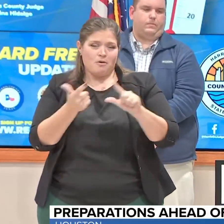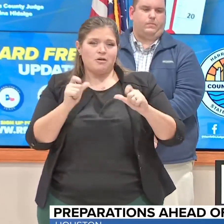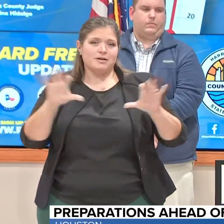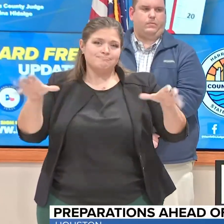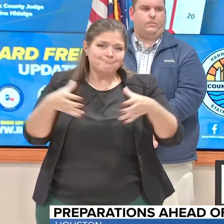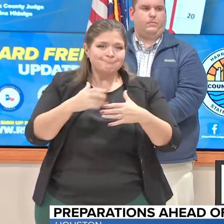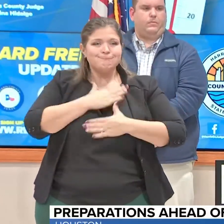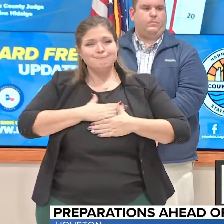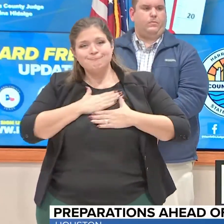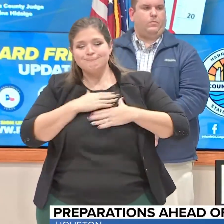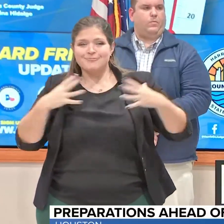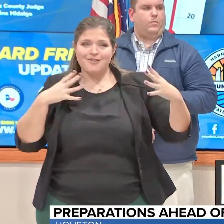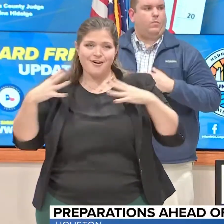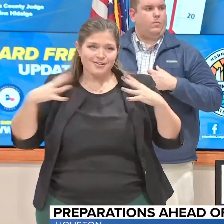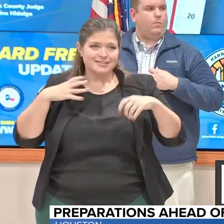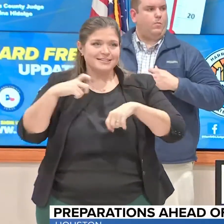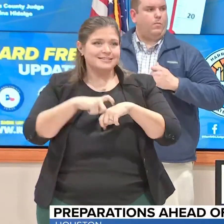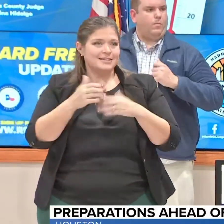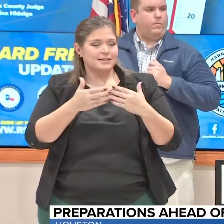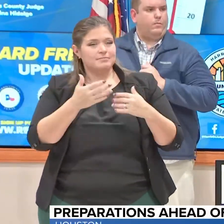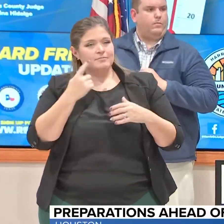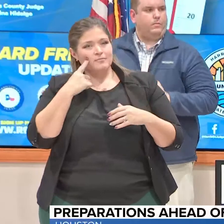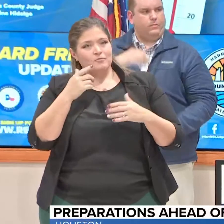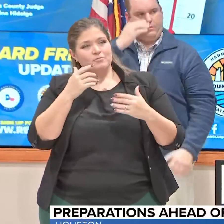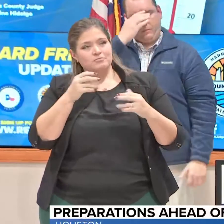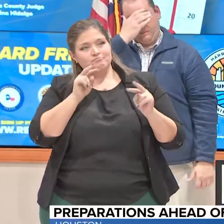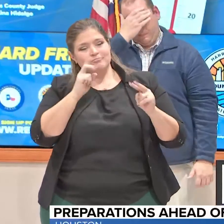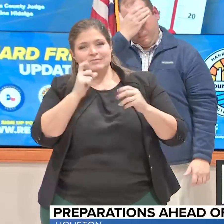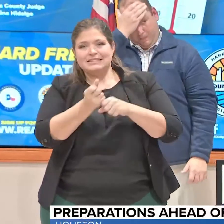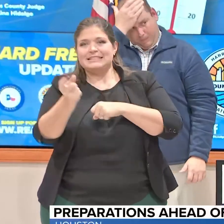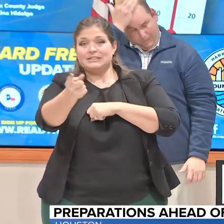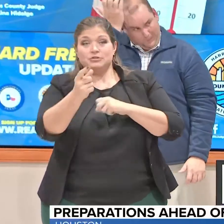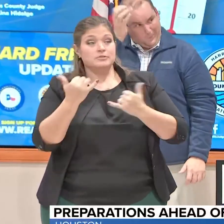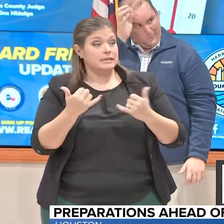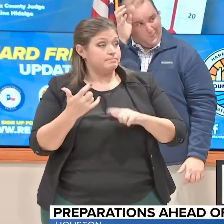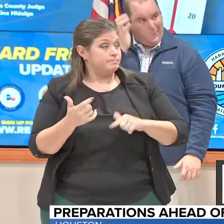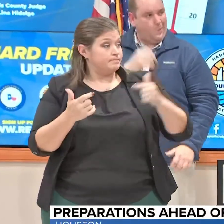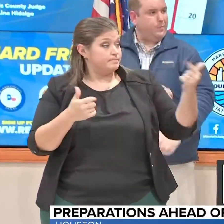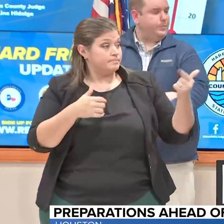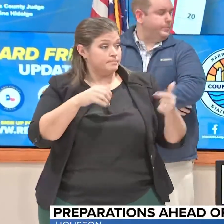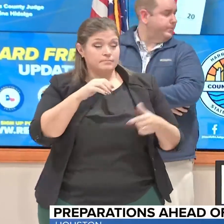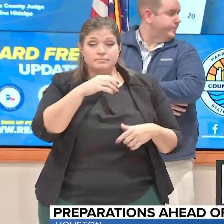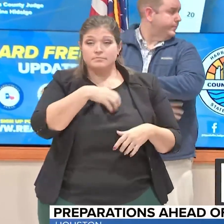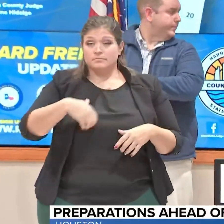I think that should do it. And Chief, Judge, let me turn it back to you.